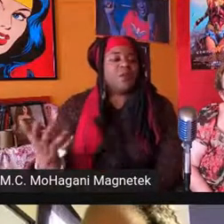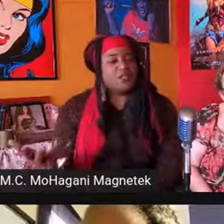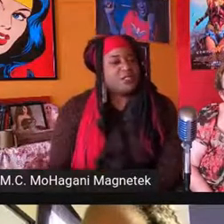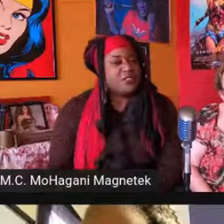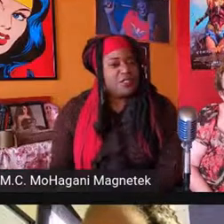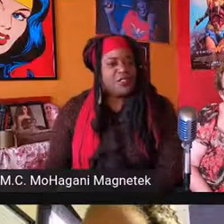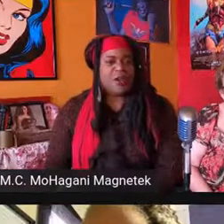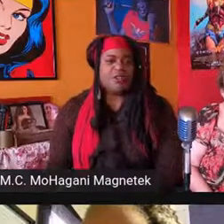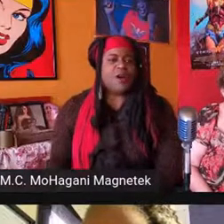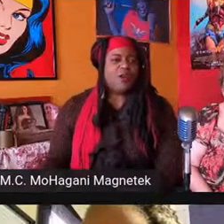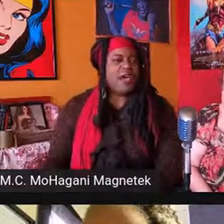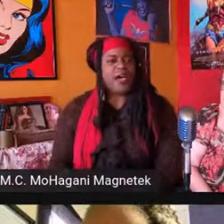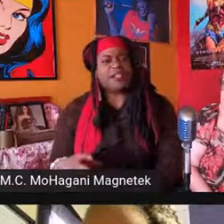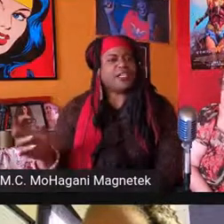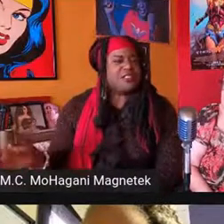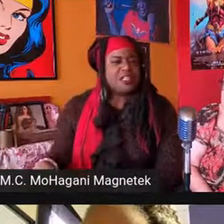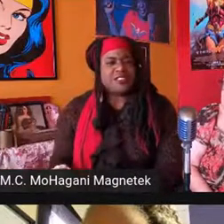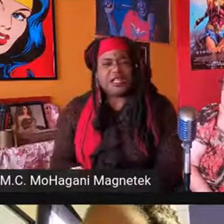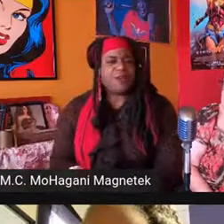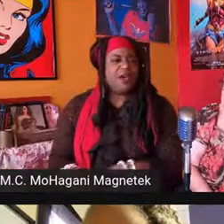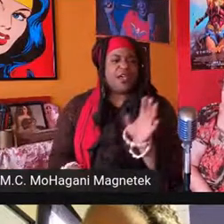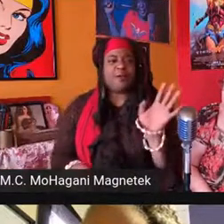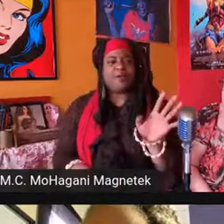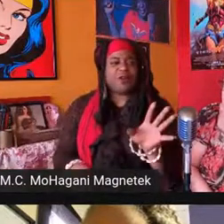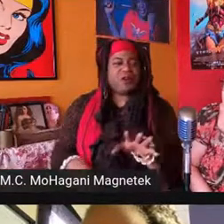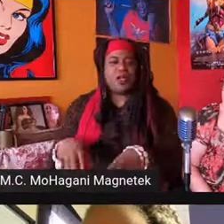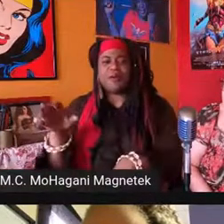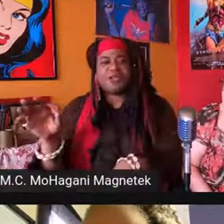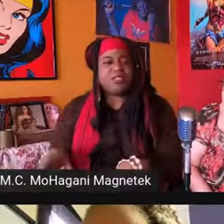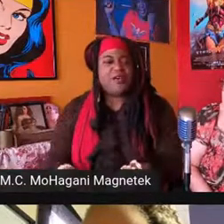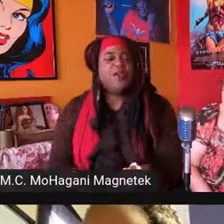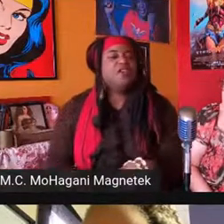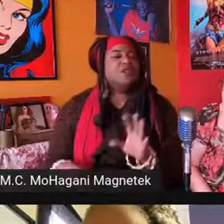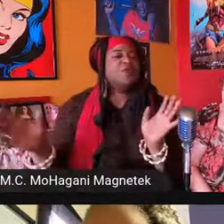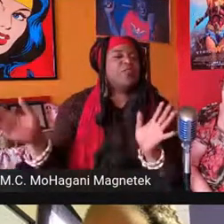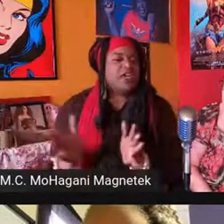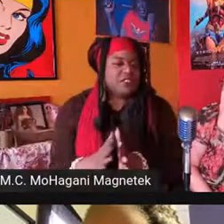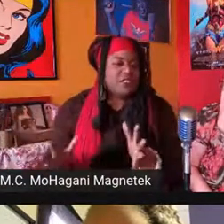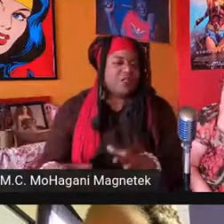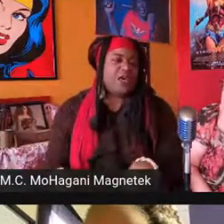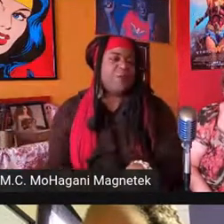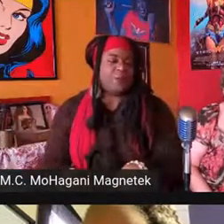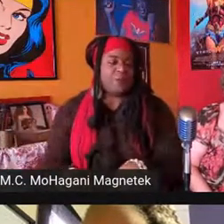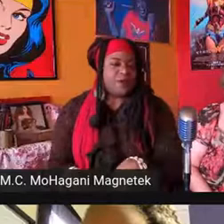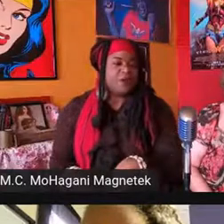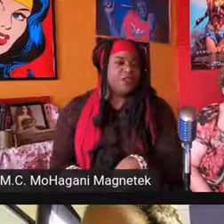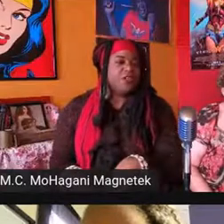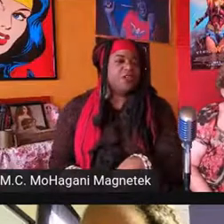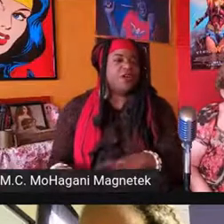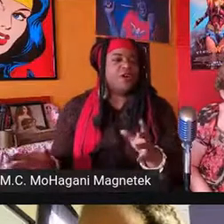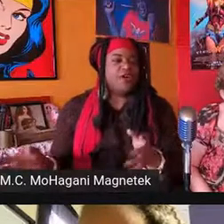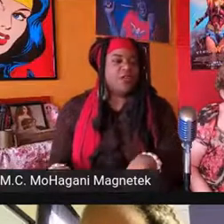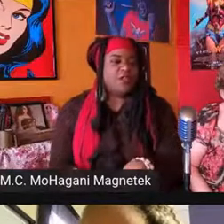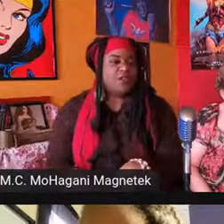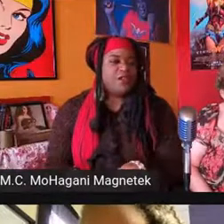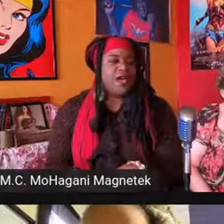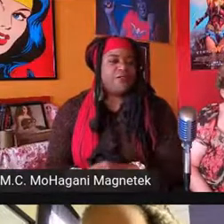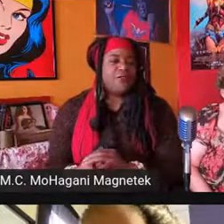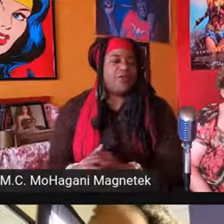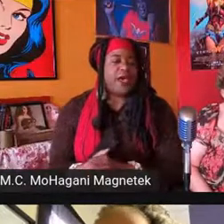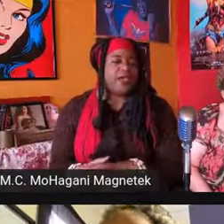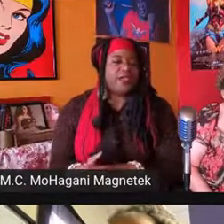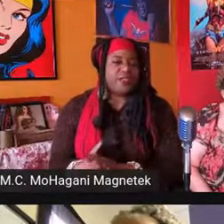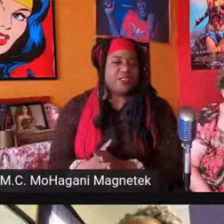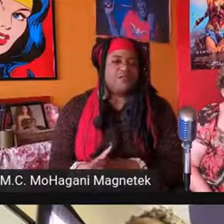of the quarantine sister circles, oh yeah, I got such and such email, they got my phone number and stuff. So relationships have been built, you know, and you know,